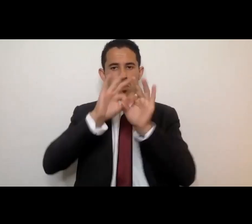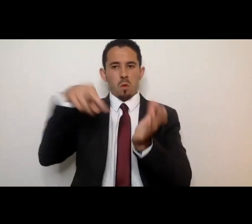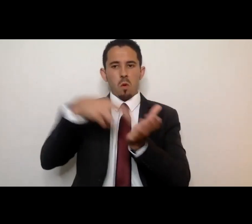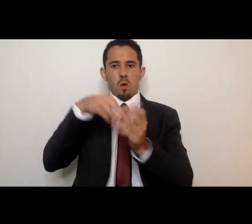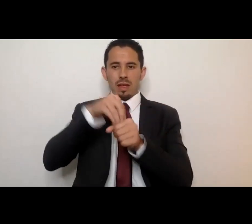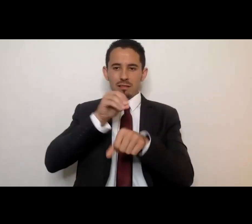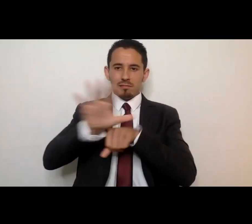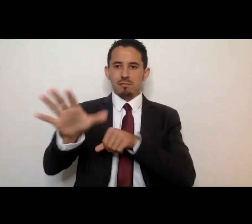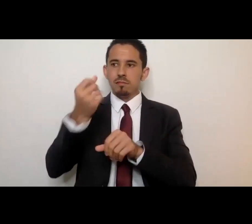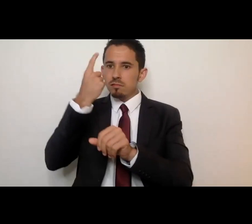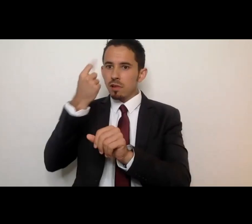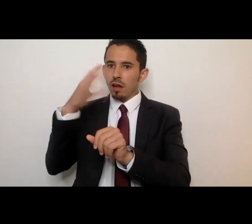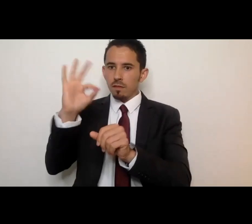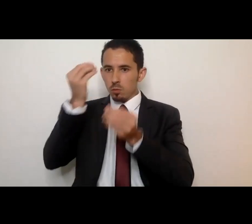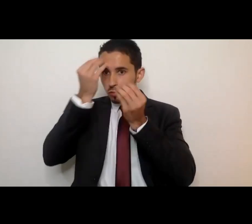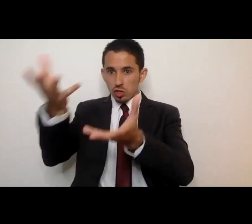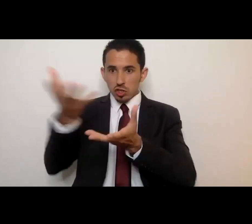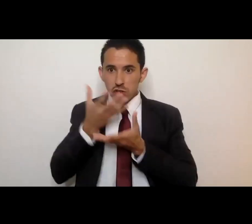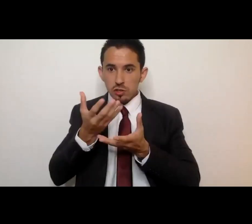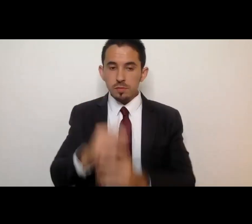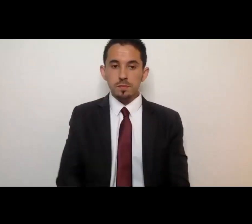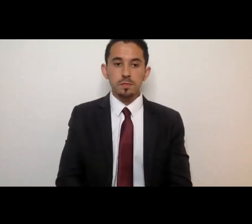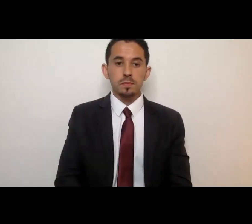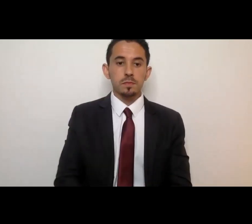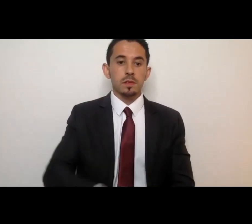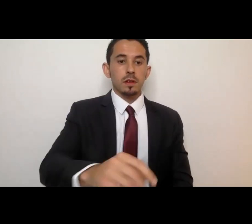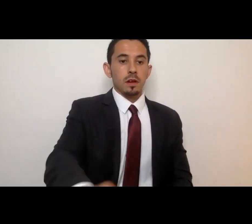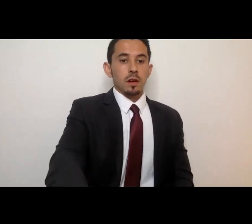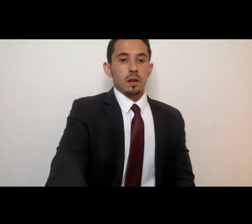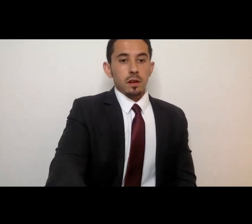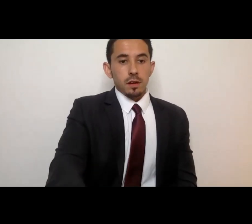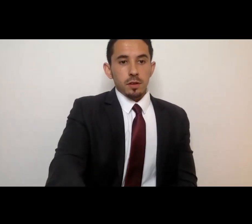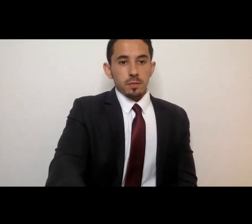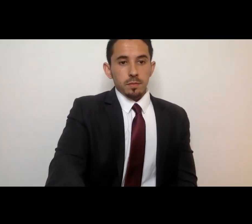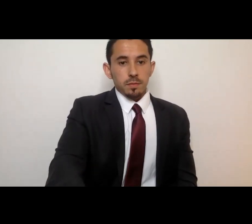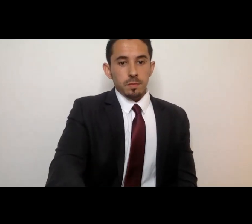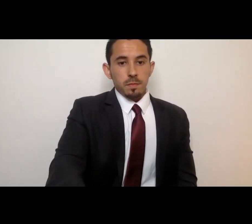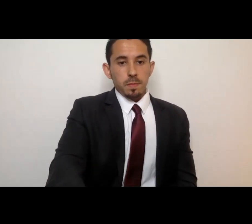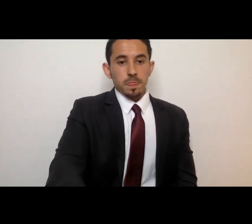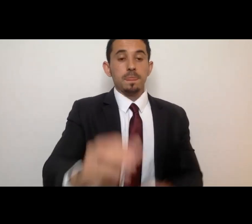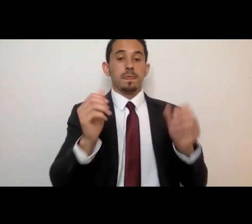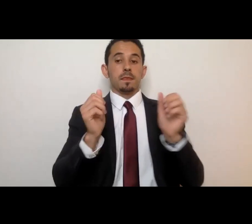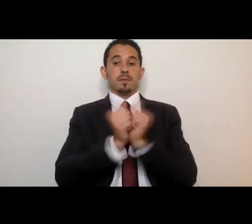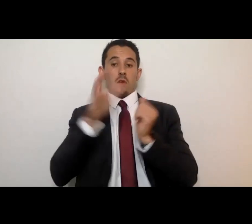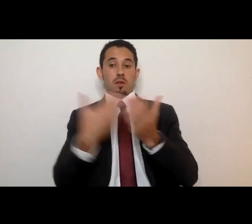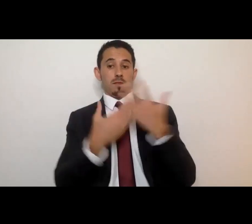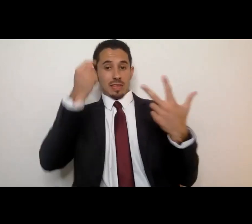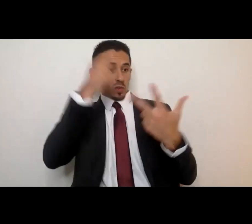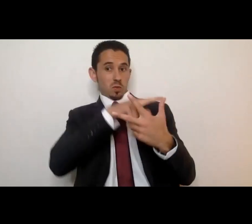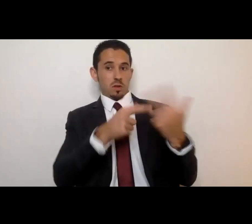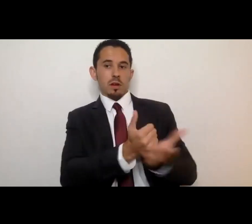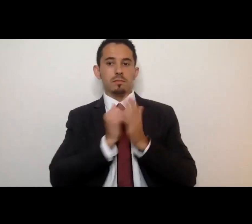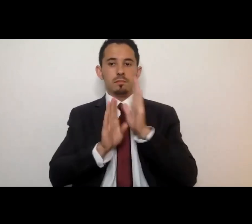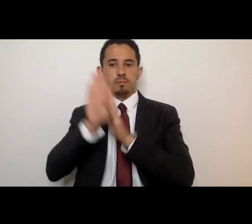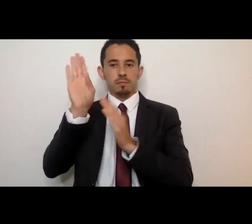people that they interact with, and that really has an impact on what information they get and what decisions they